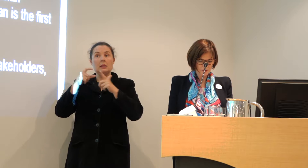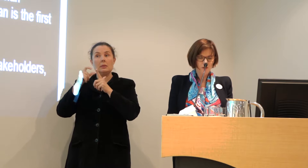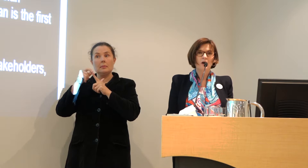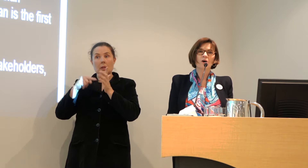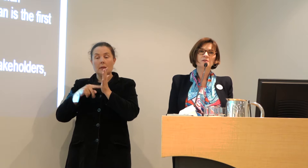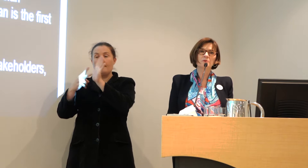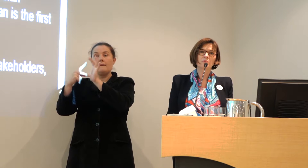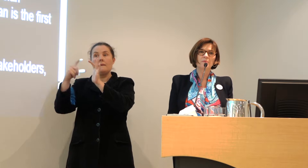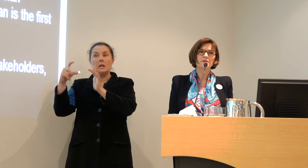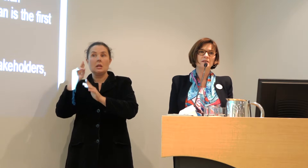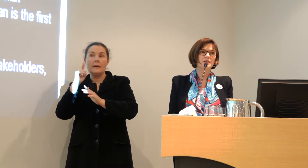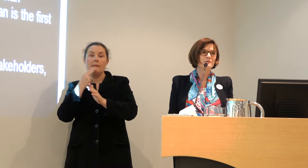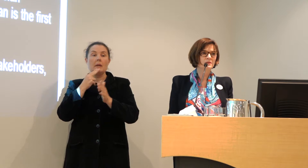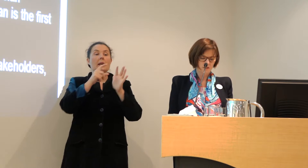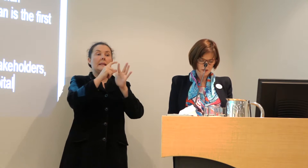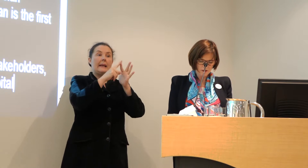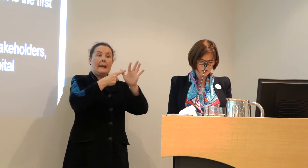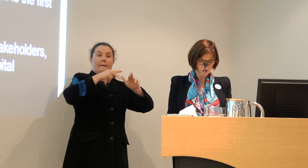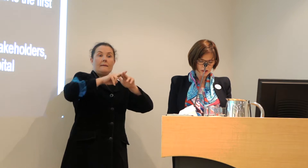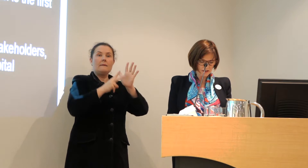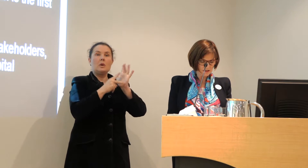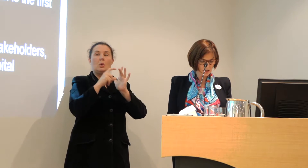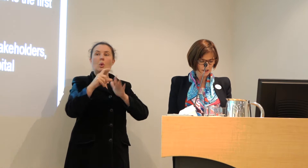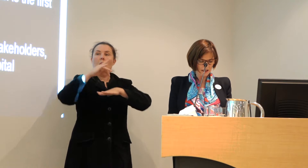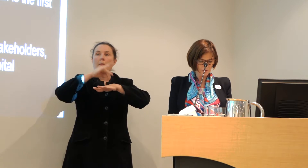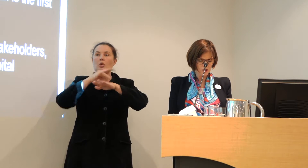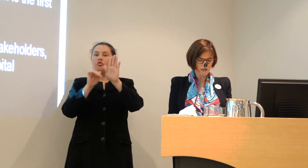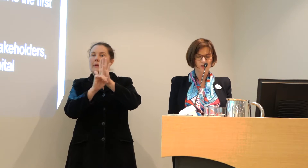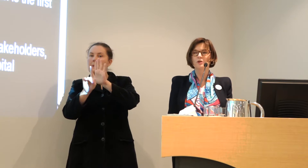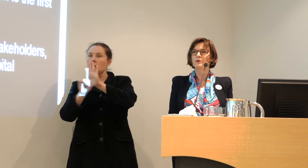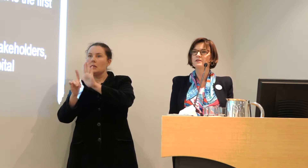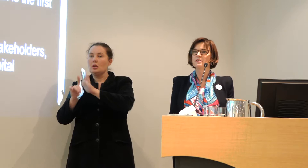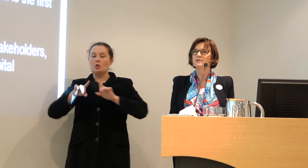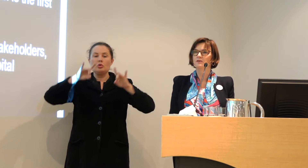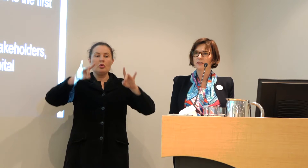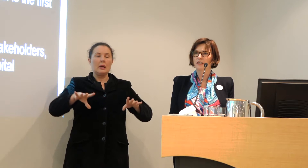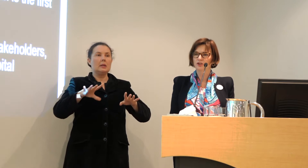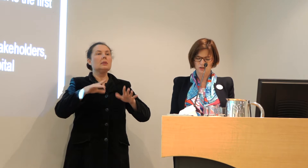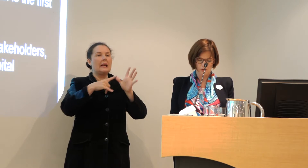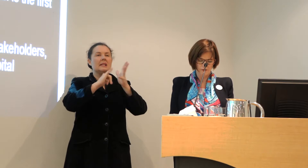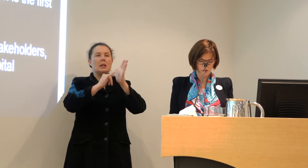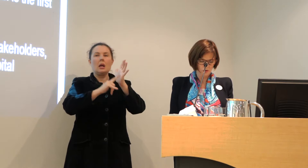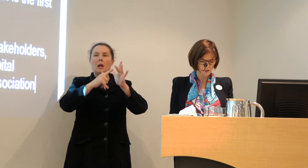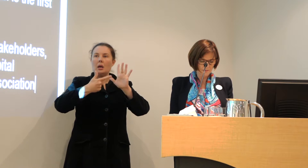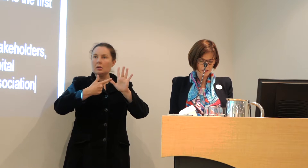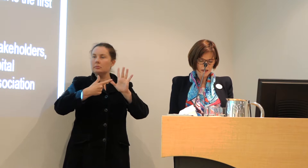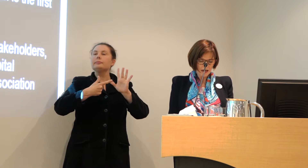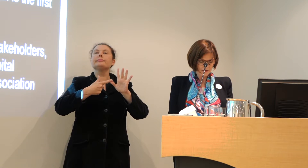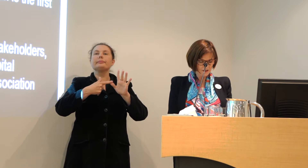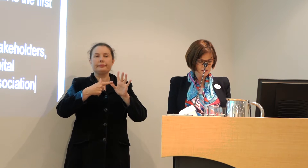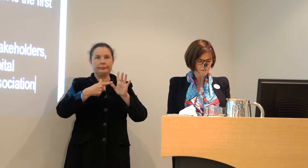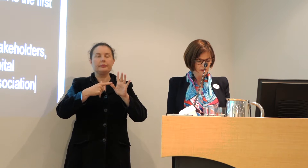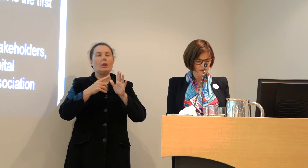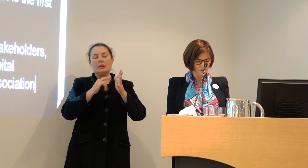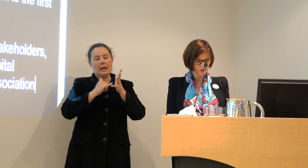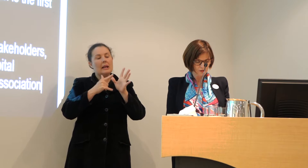Victoria, hospital representatives, the Australian Sign Language Interpreters Association of Victoria, and